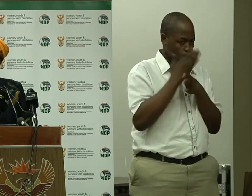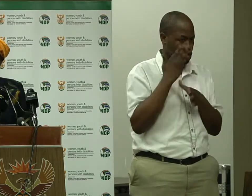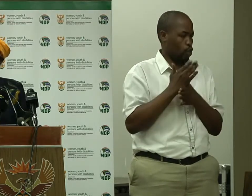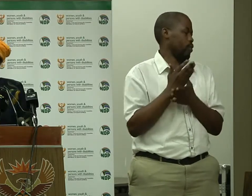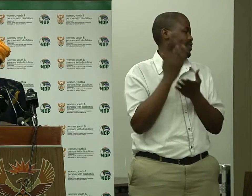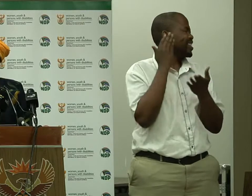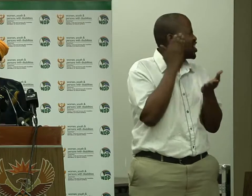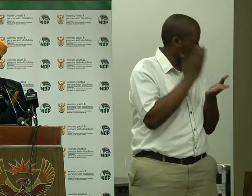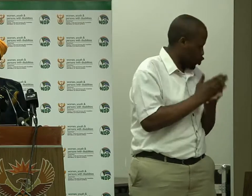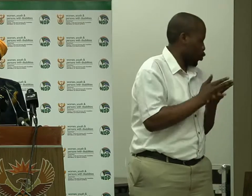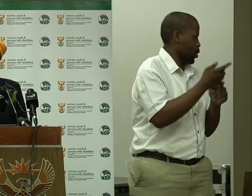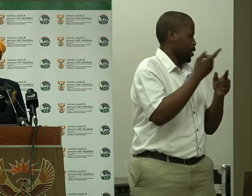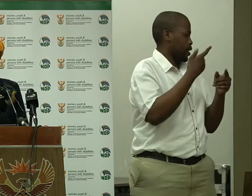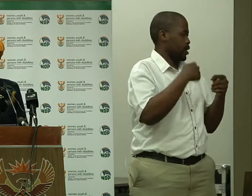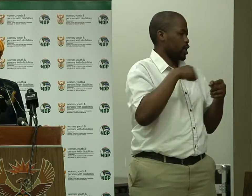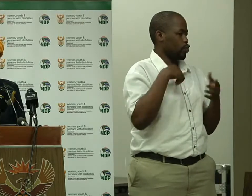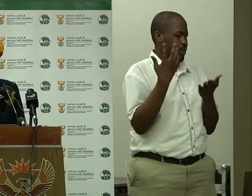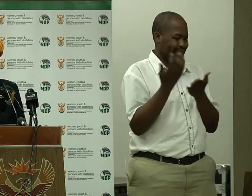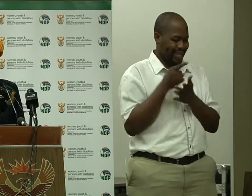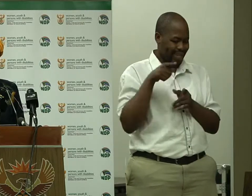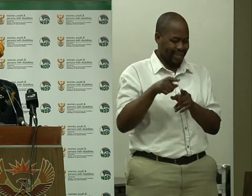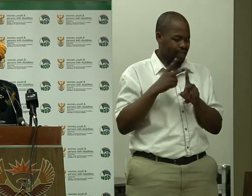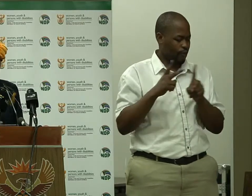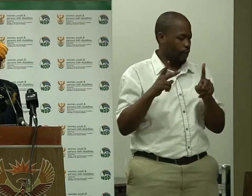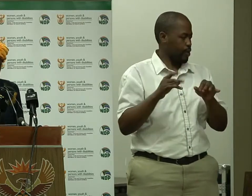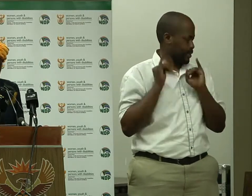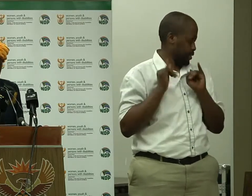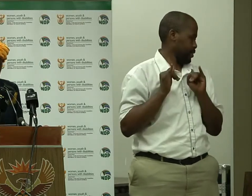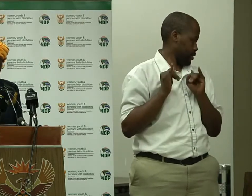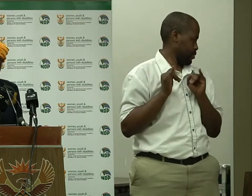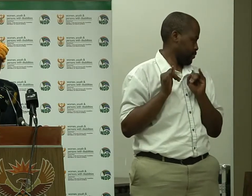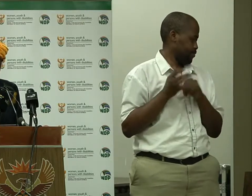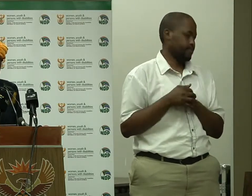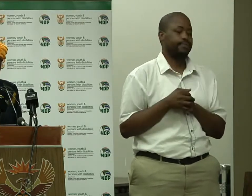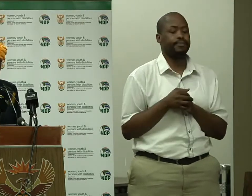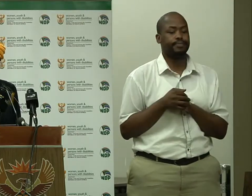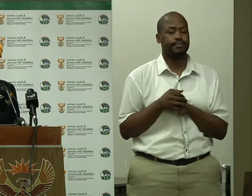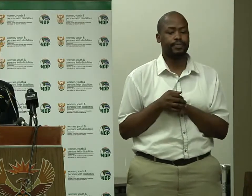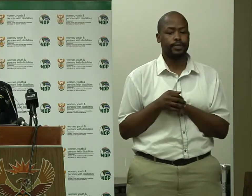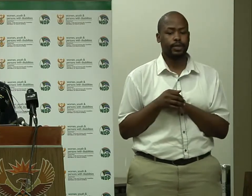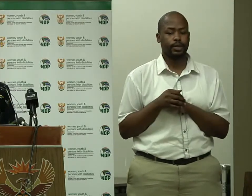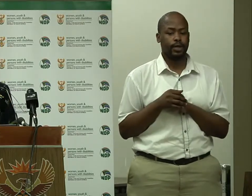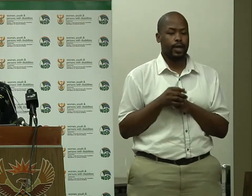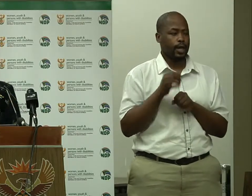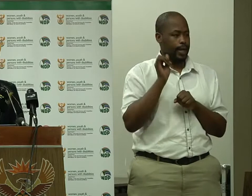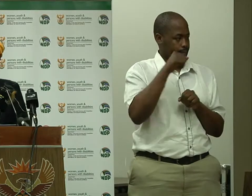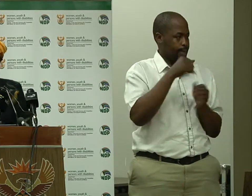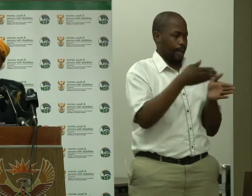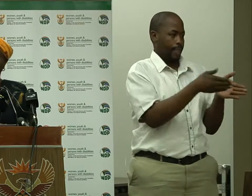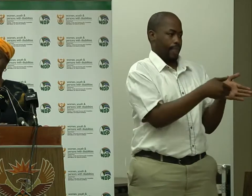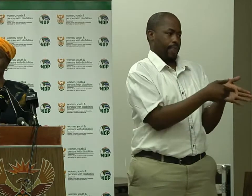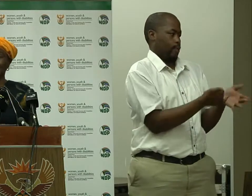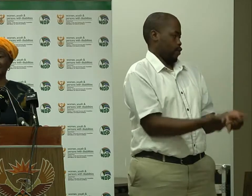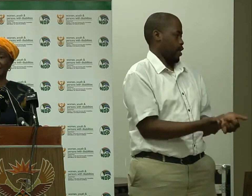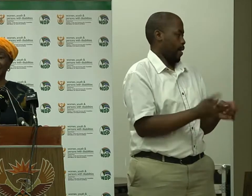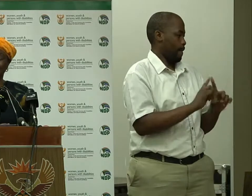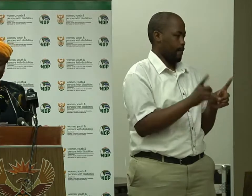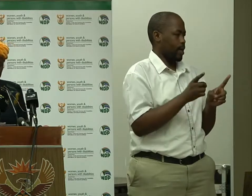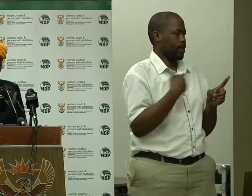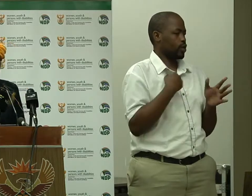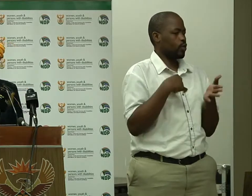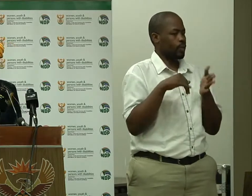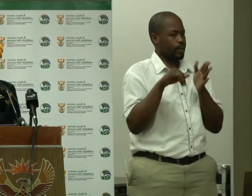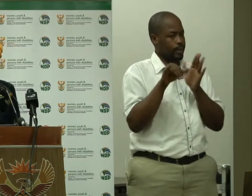that we take this assignment very seriously. So even in her absence today, we acknowledge